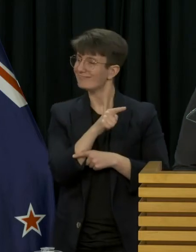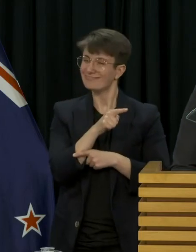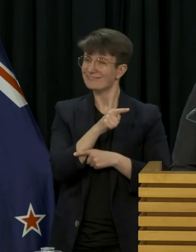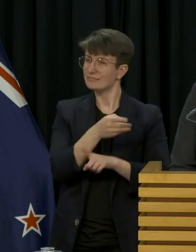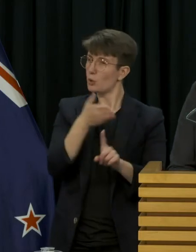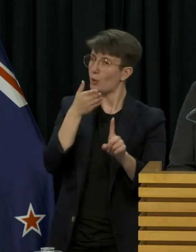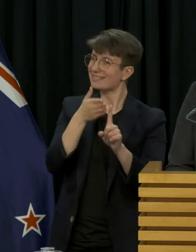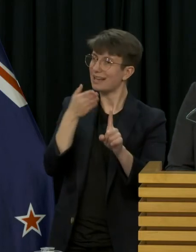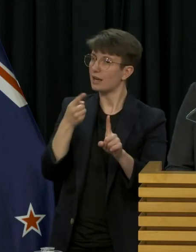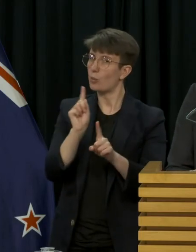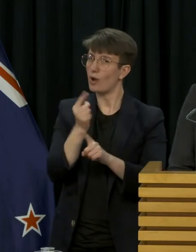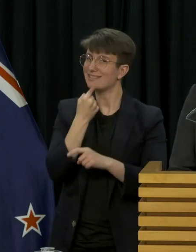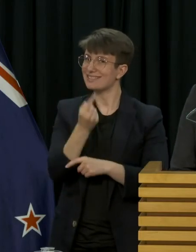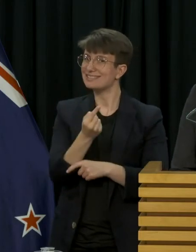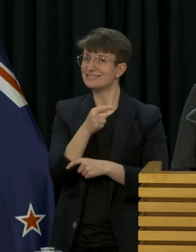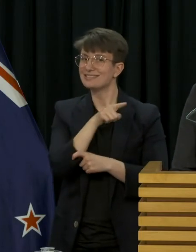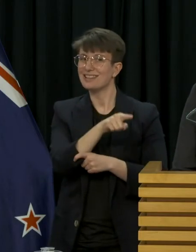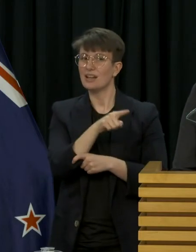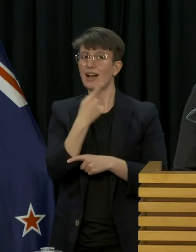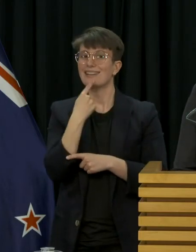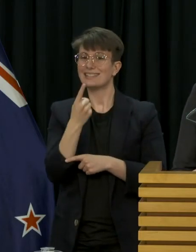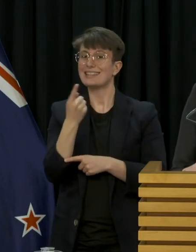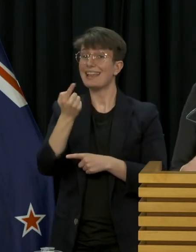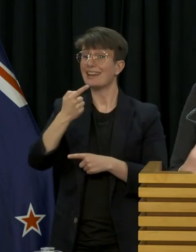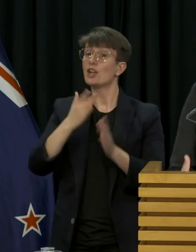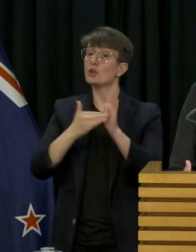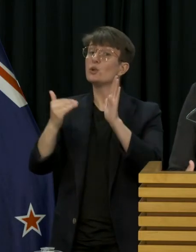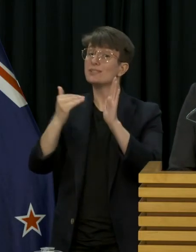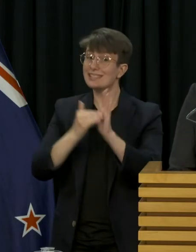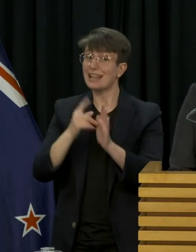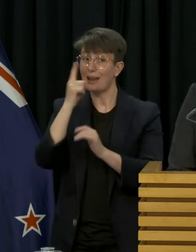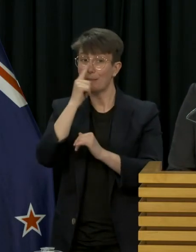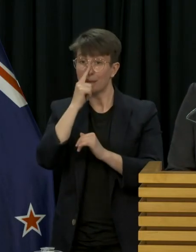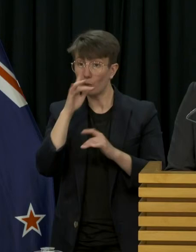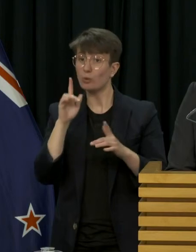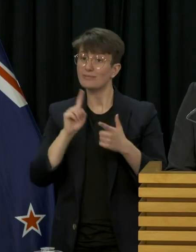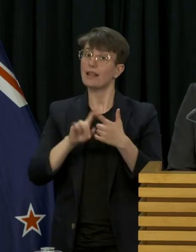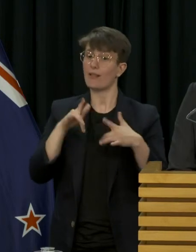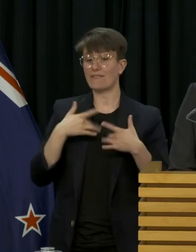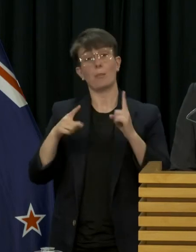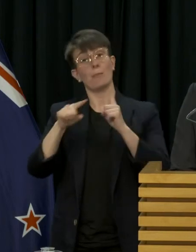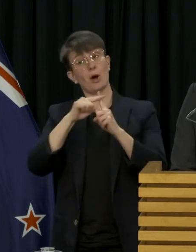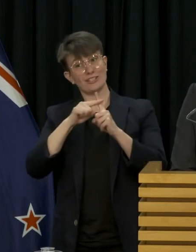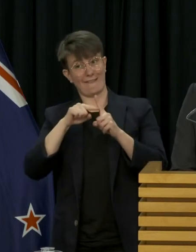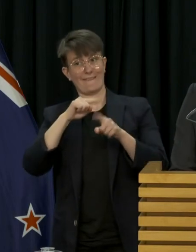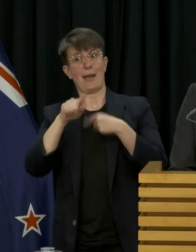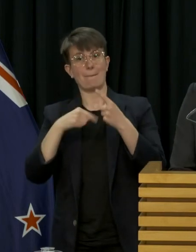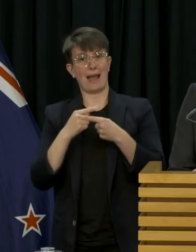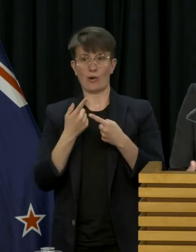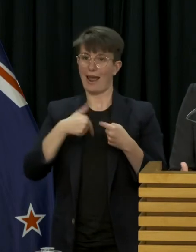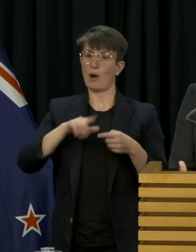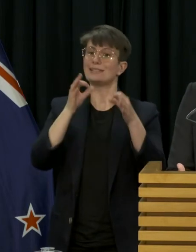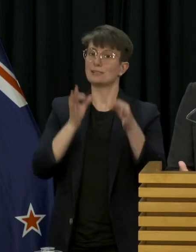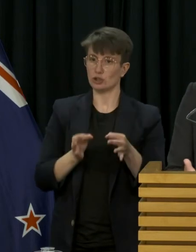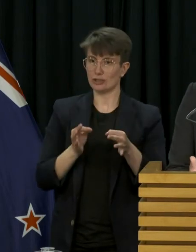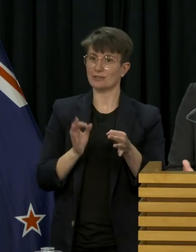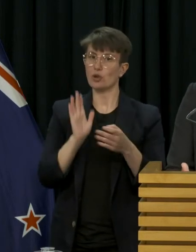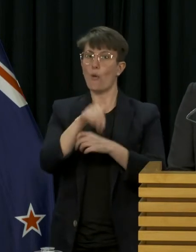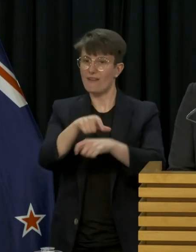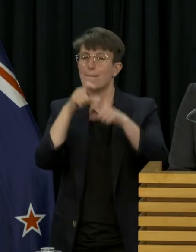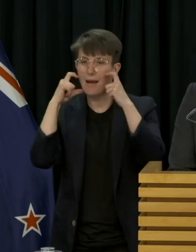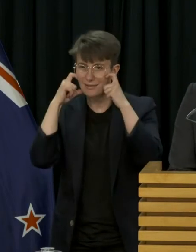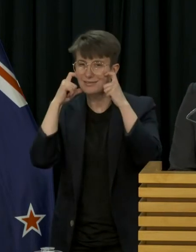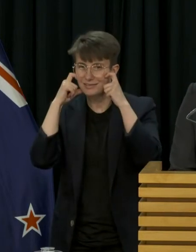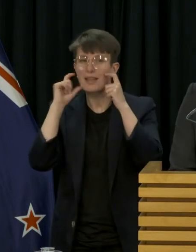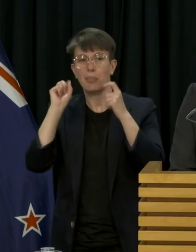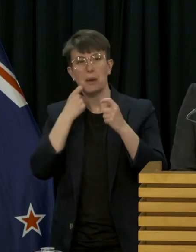was that we have preserved the goodwill of New Zealanders along the way in this process, and that any decisions that we make around masks, we would want to